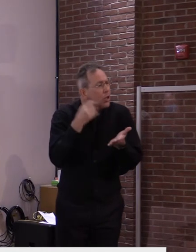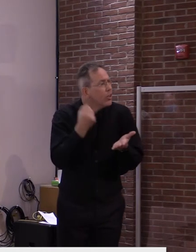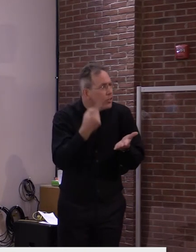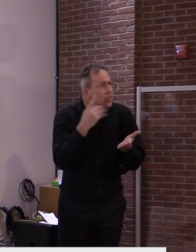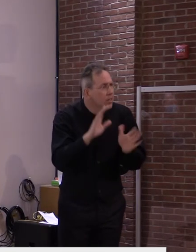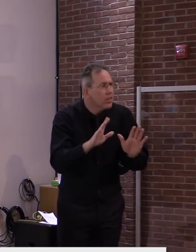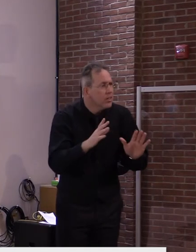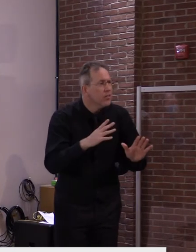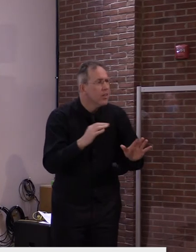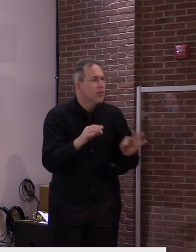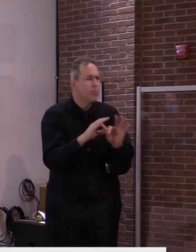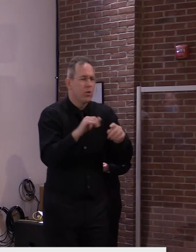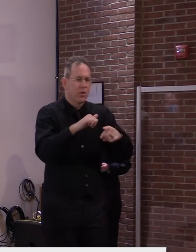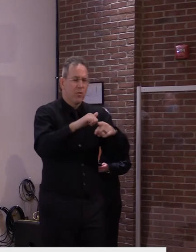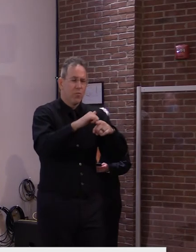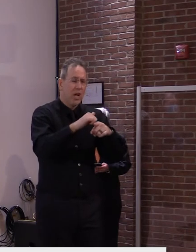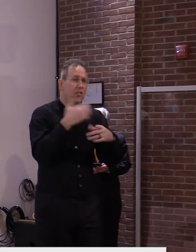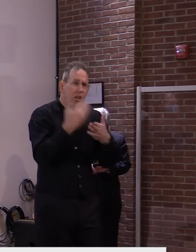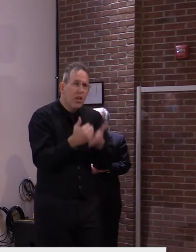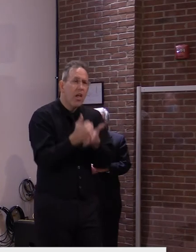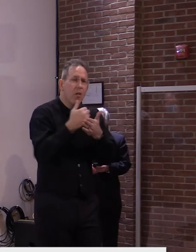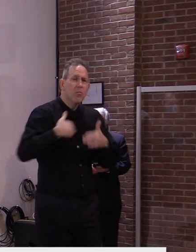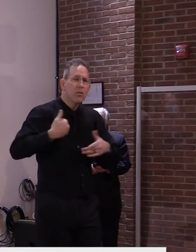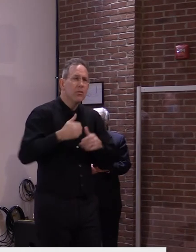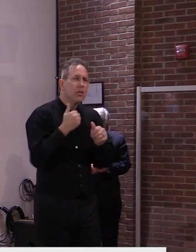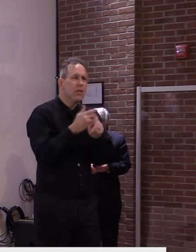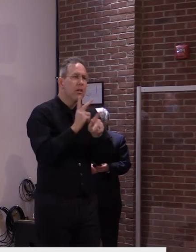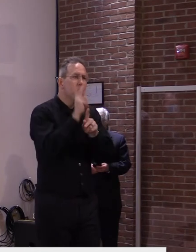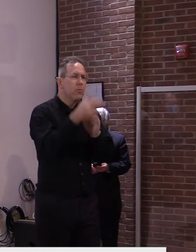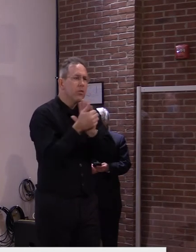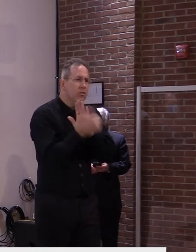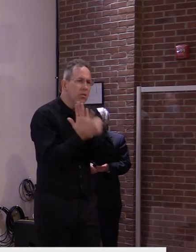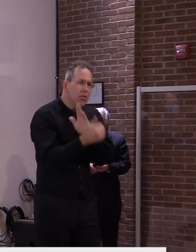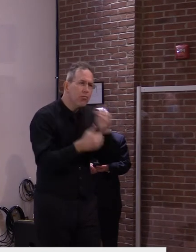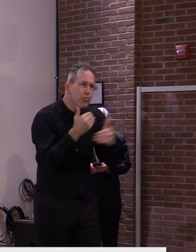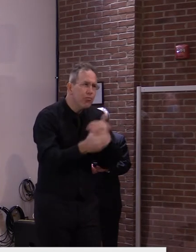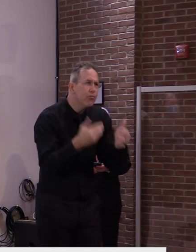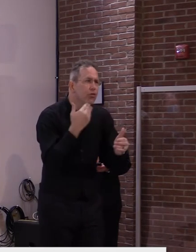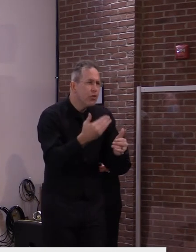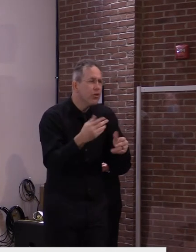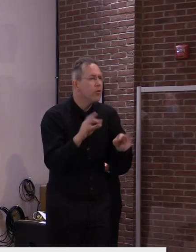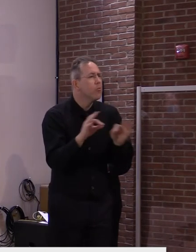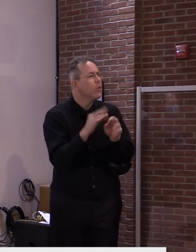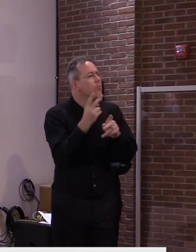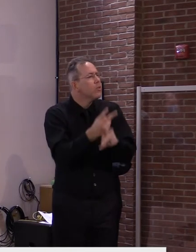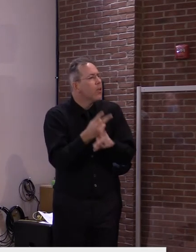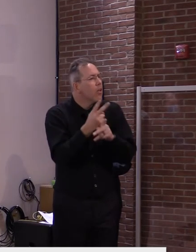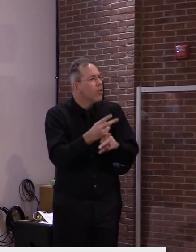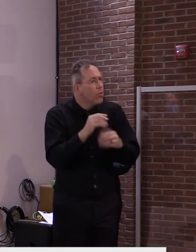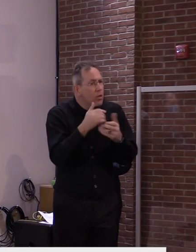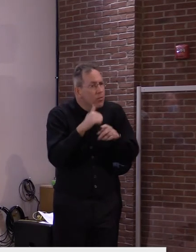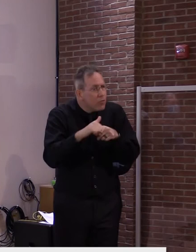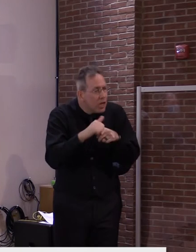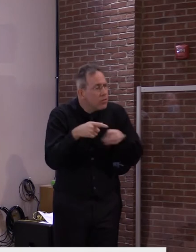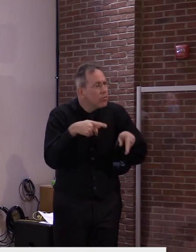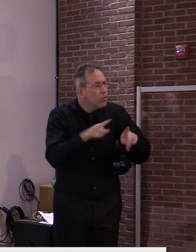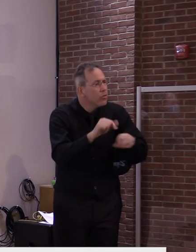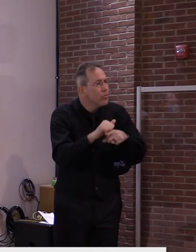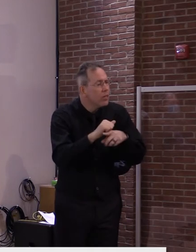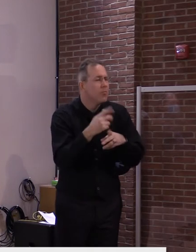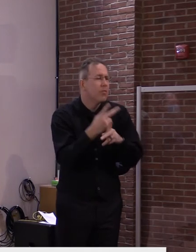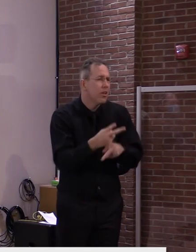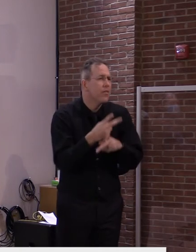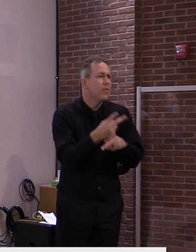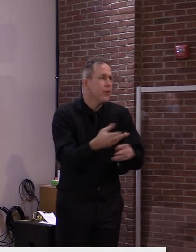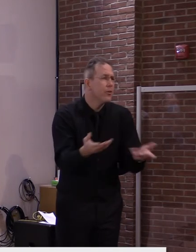practices, and we are being cautious in trying to protect and preserve that opportunity all the while looking at what